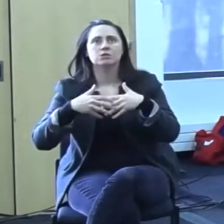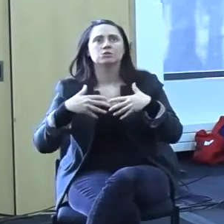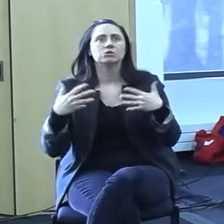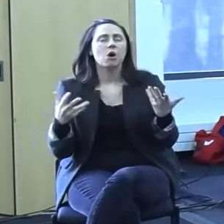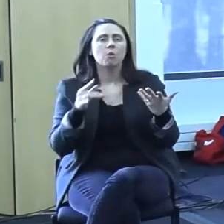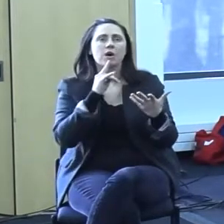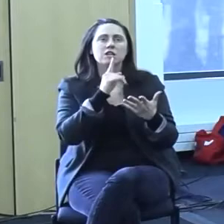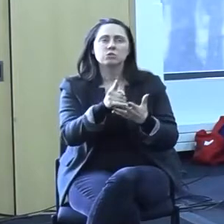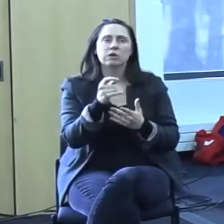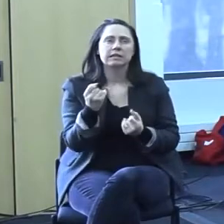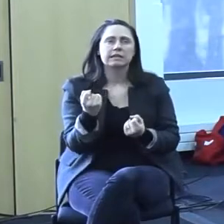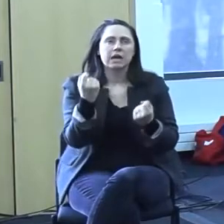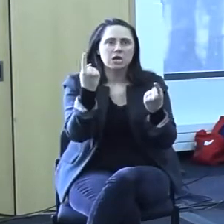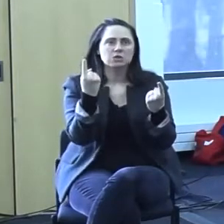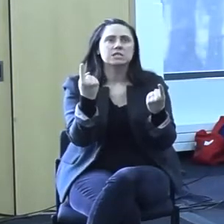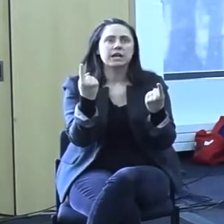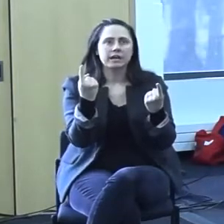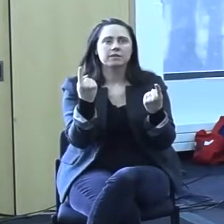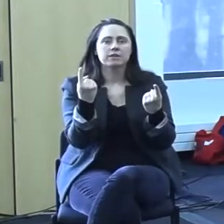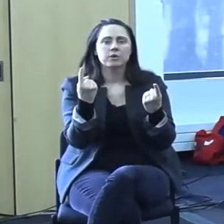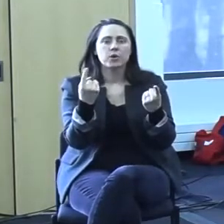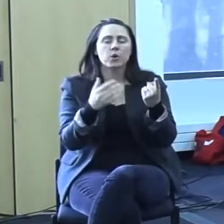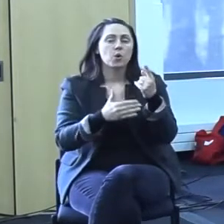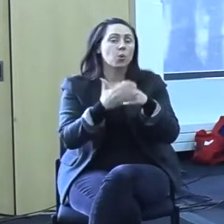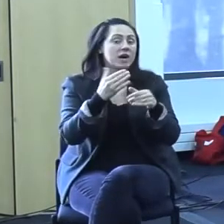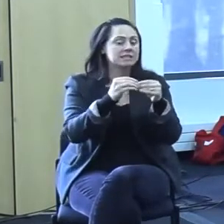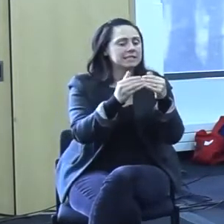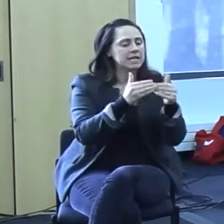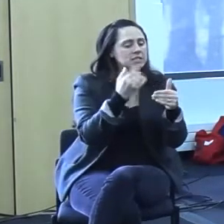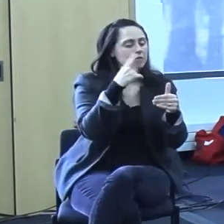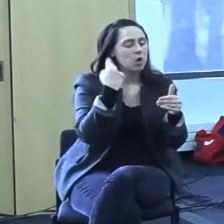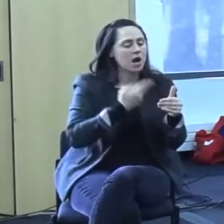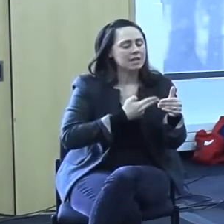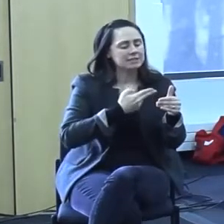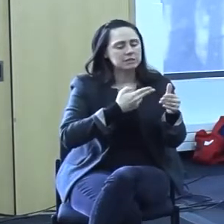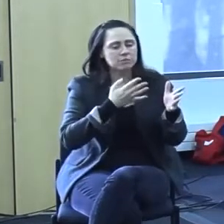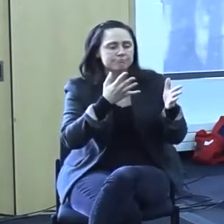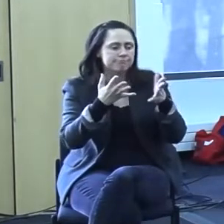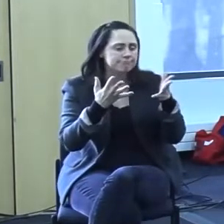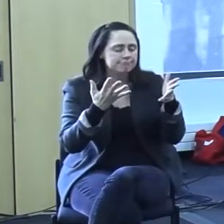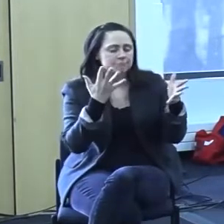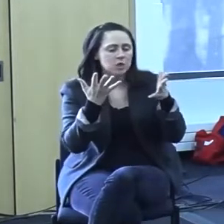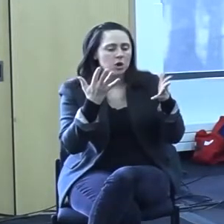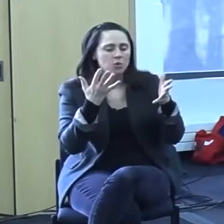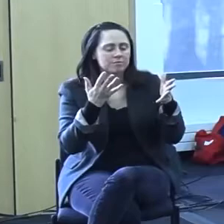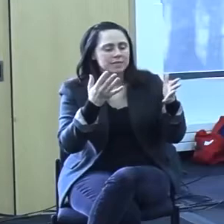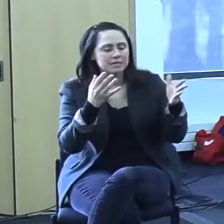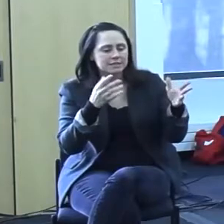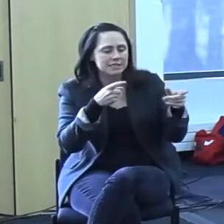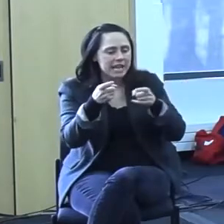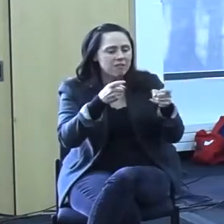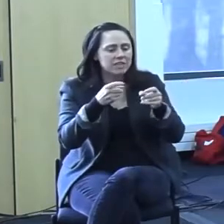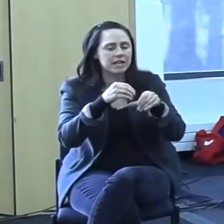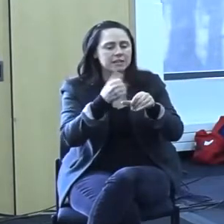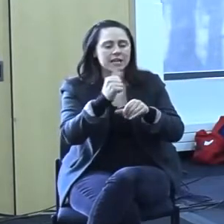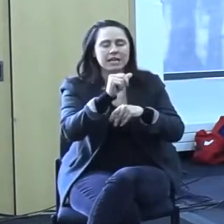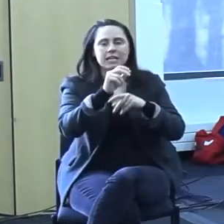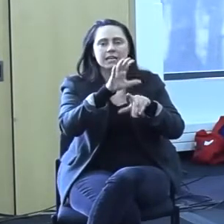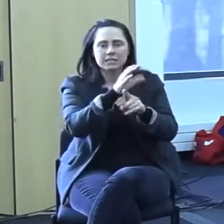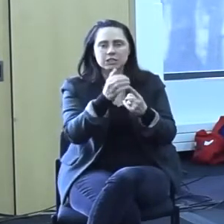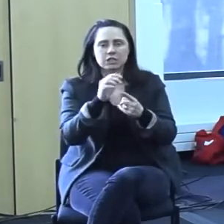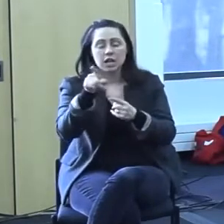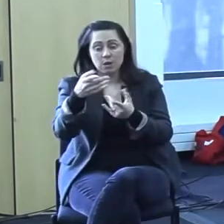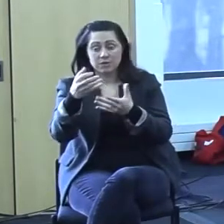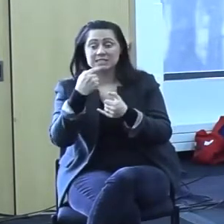it's really understand, what's easier for us to navigate in any condition. And I just want to say something